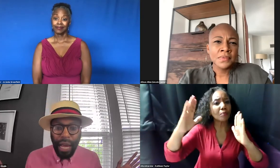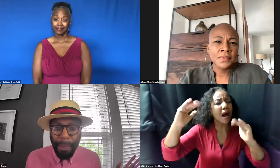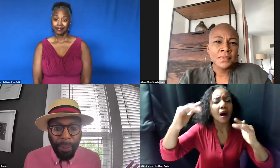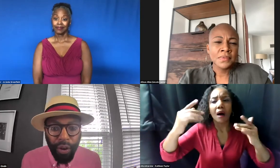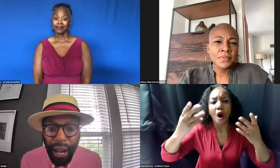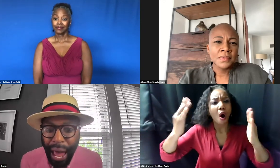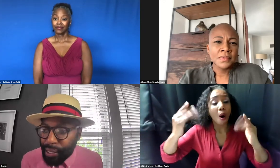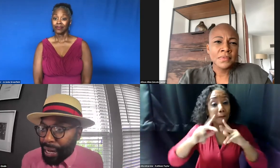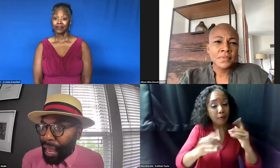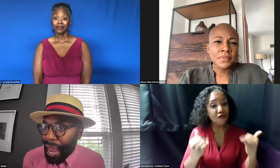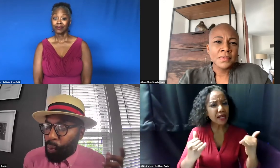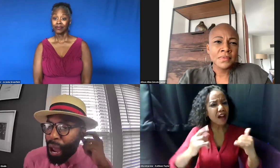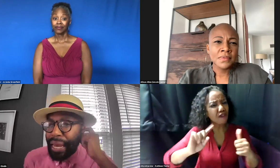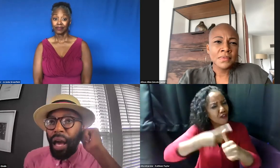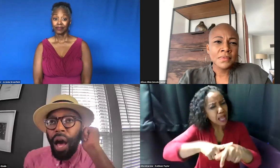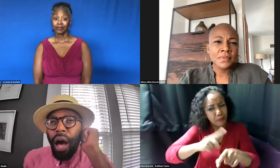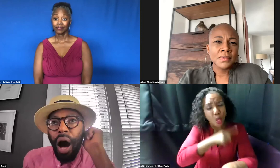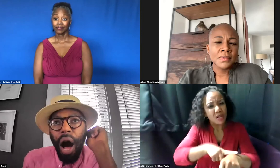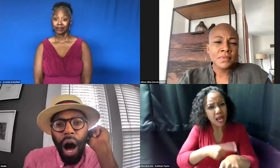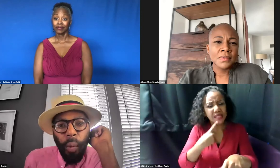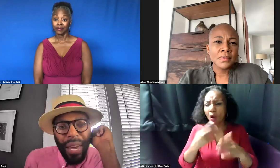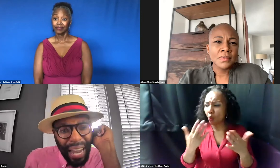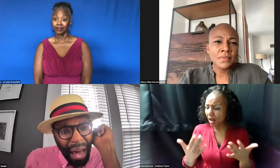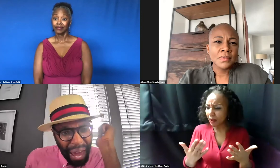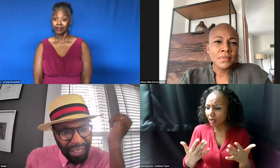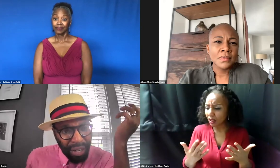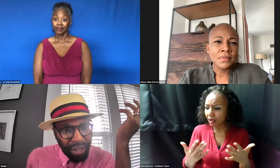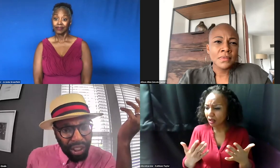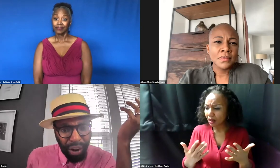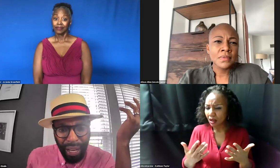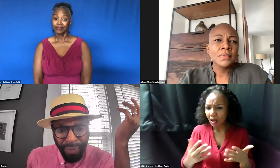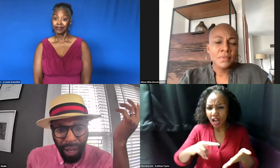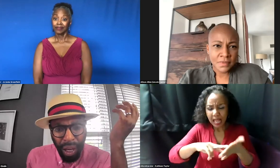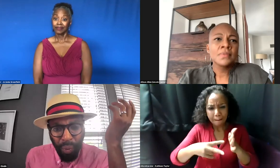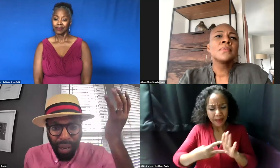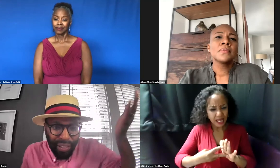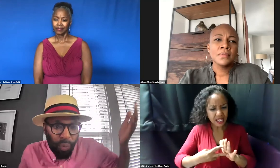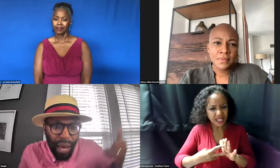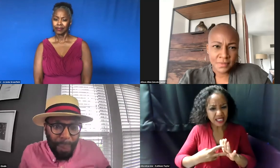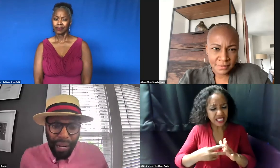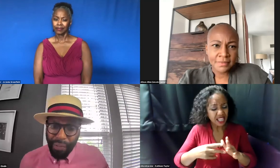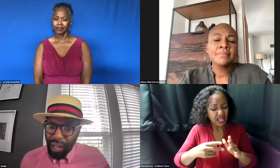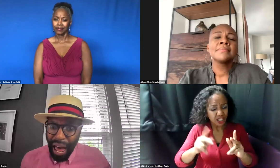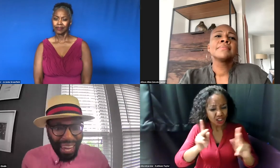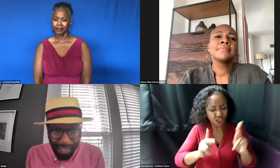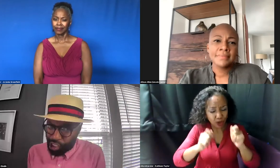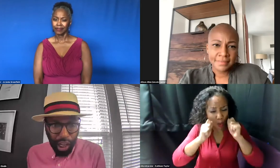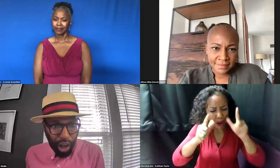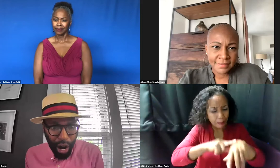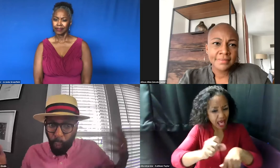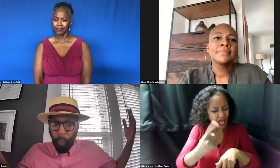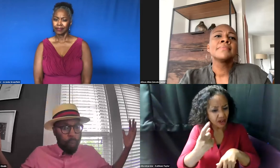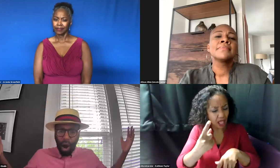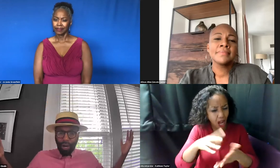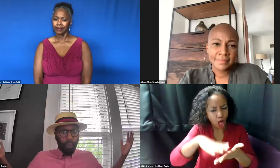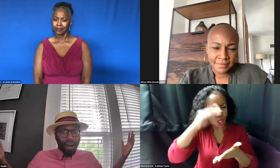in a long time, people are realizing that, hey, wait, we could have asynchronous learning where kids can wake up at 11 o'clock and still